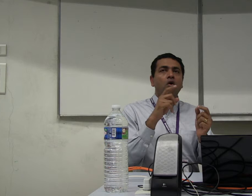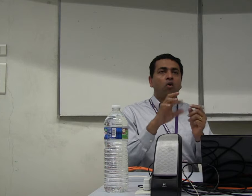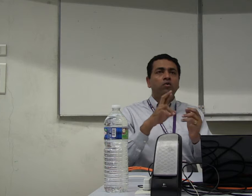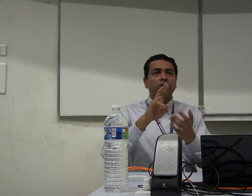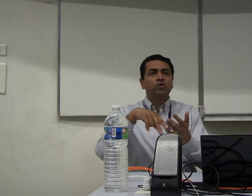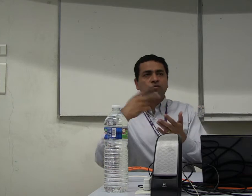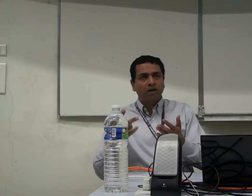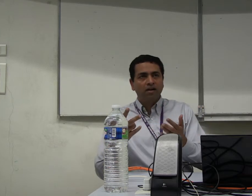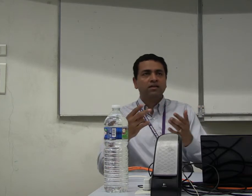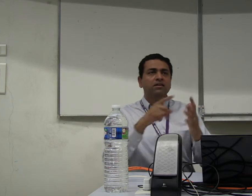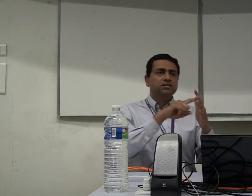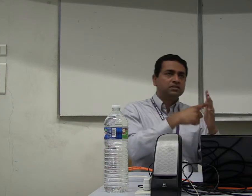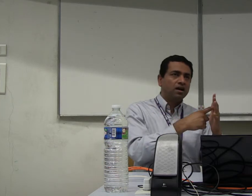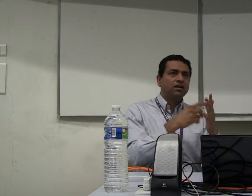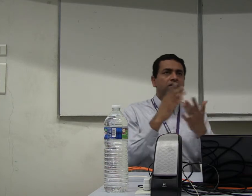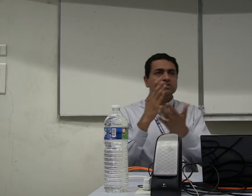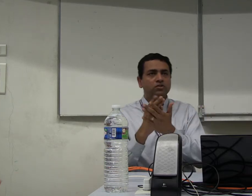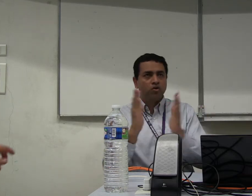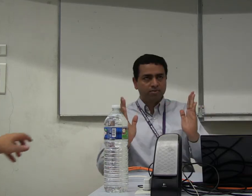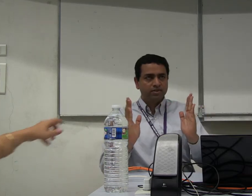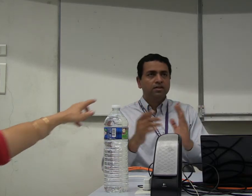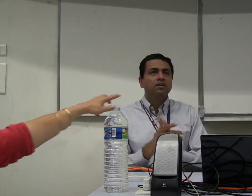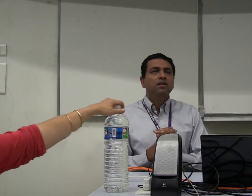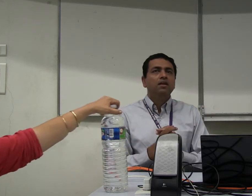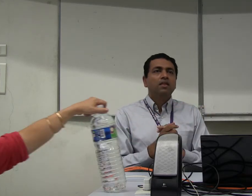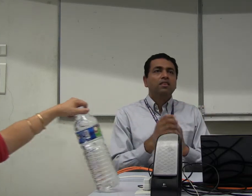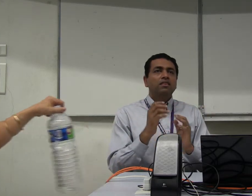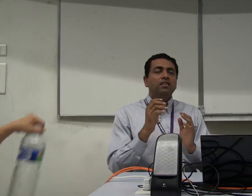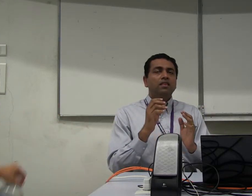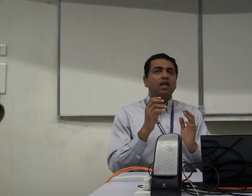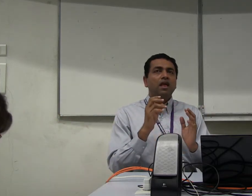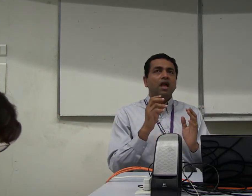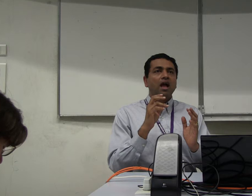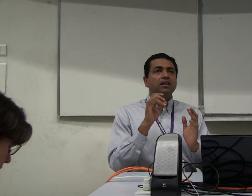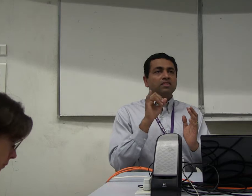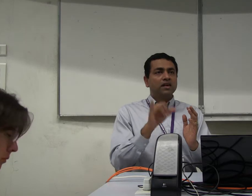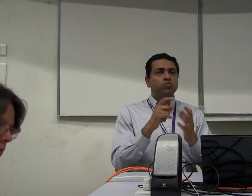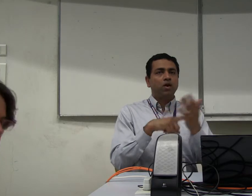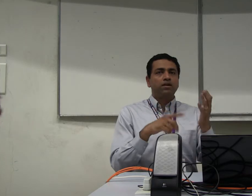phone starts ringing, the vibration starts. When the phone stops ringing, the vibration stops.